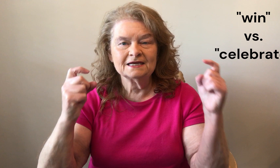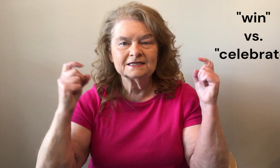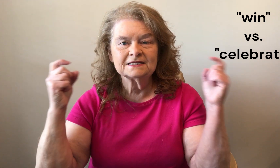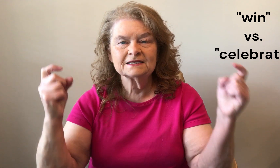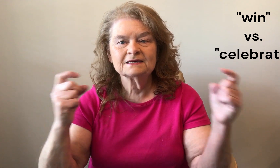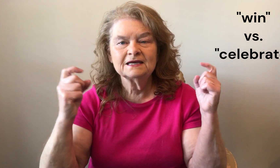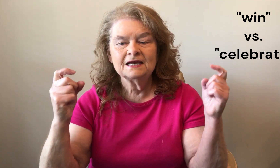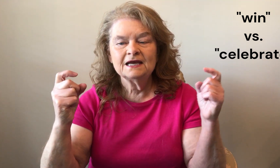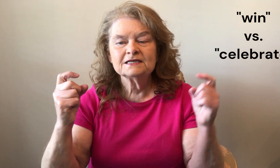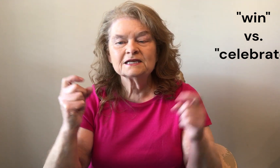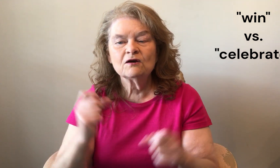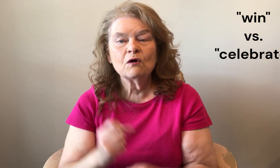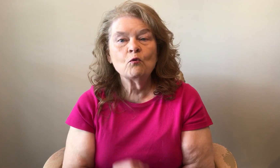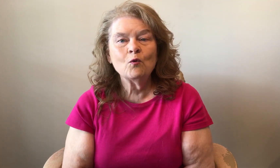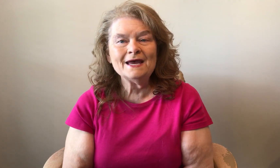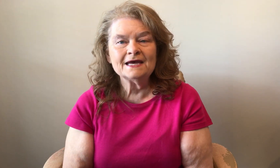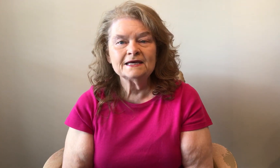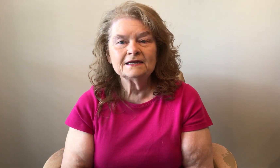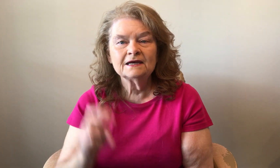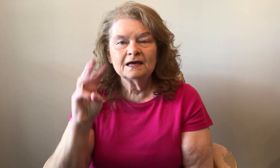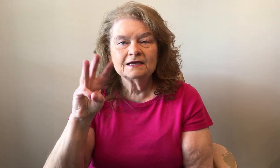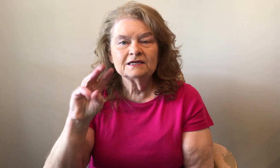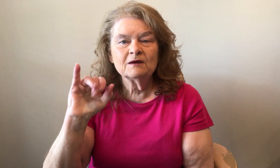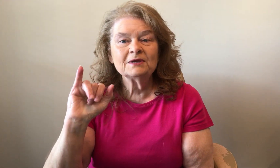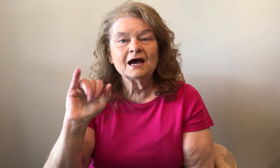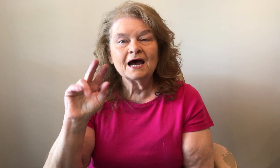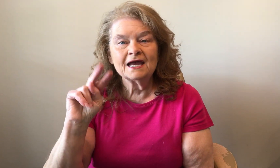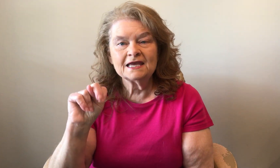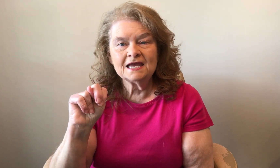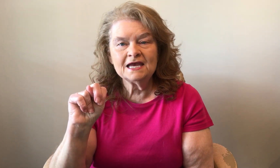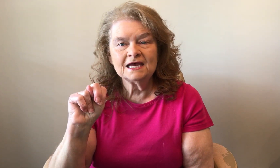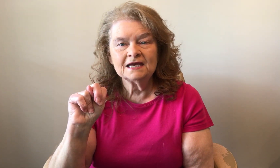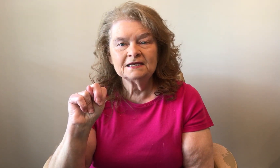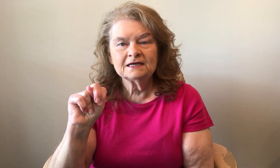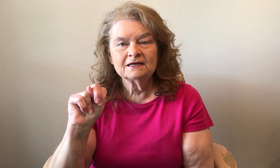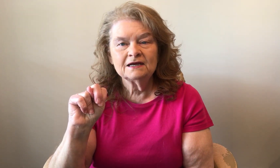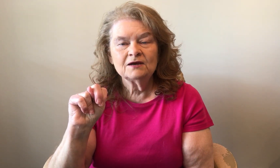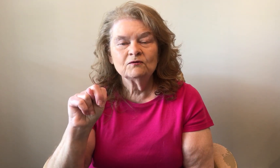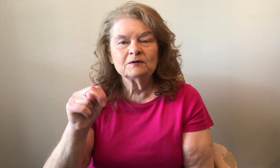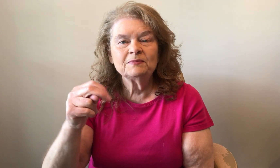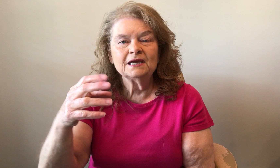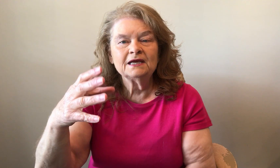hands. So win, W-I-N, would be